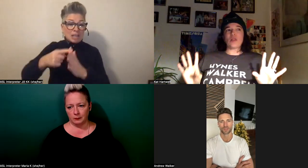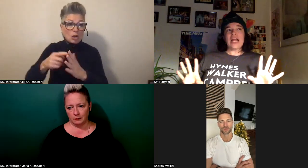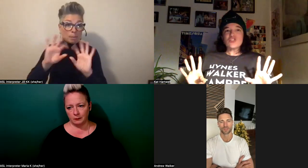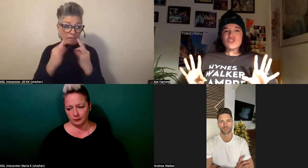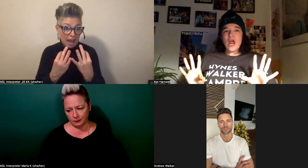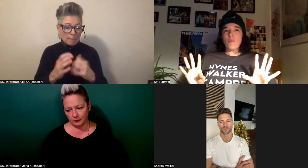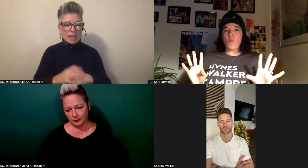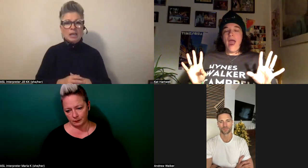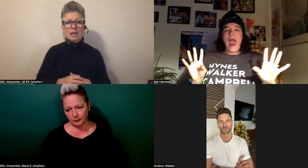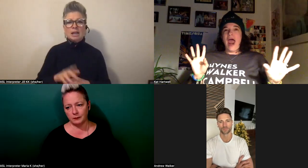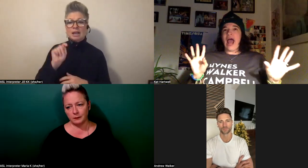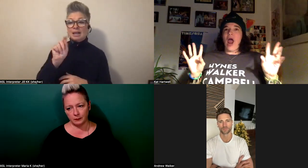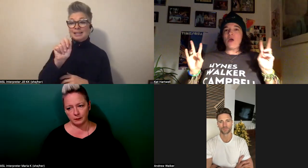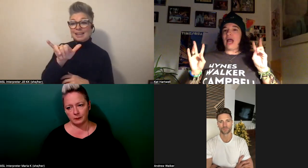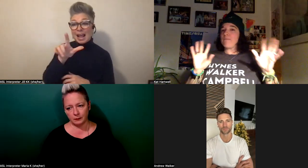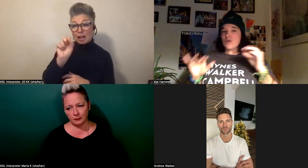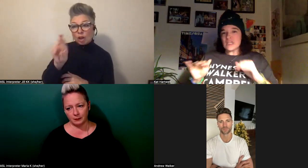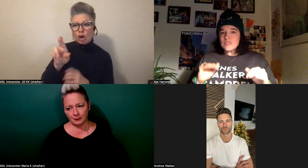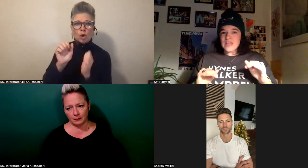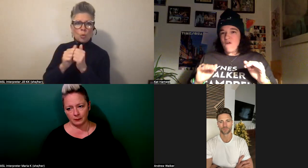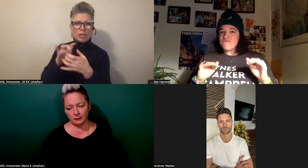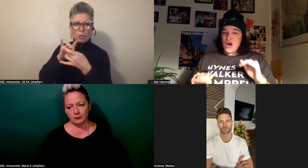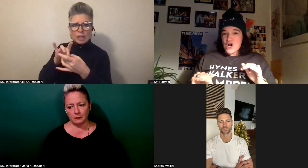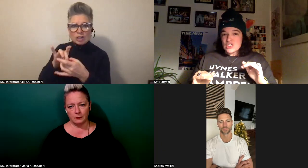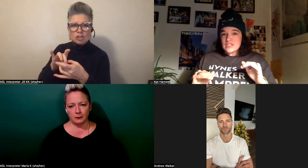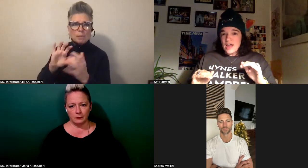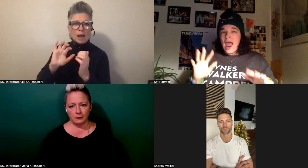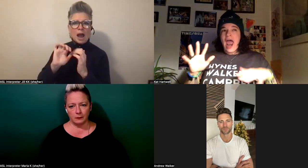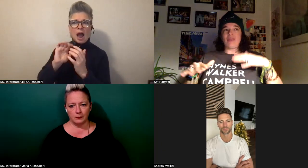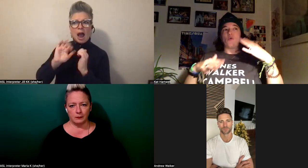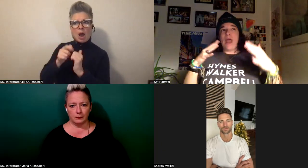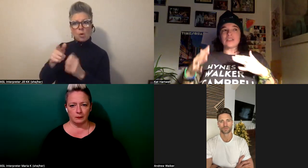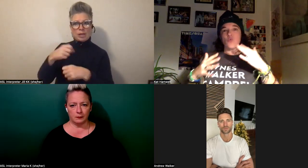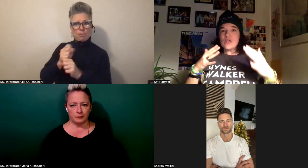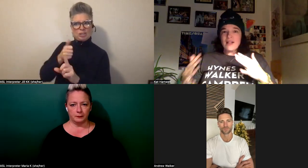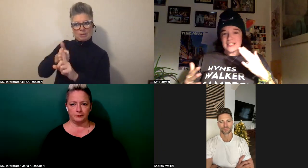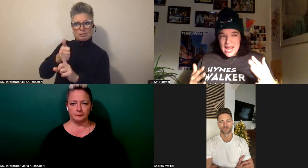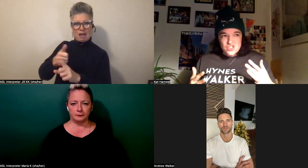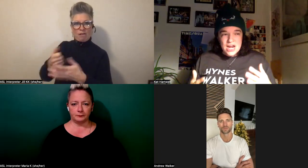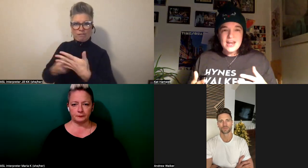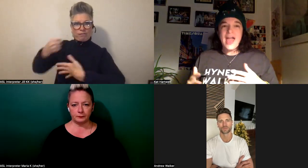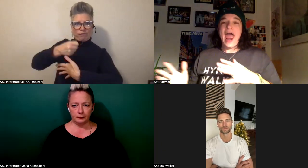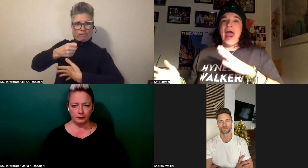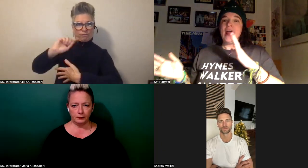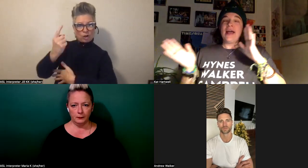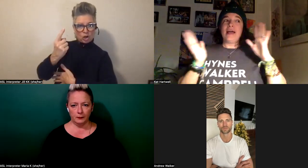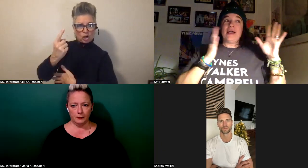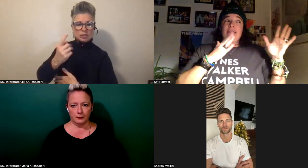with their relationship and how he like put himself first and then make the